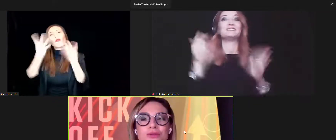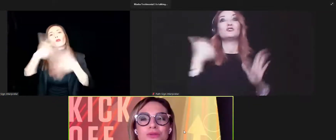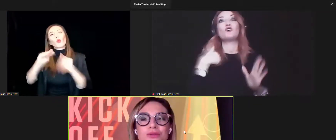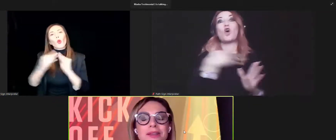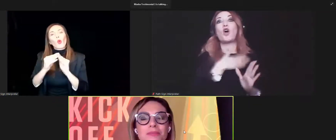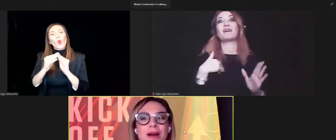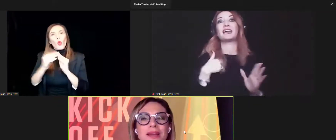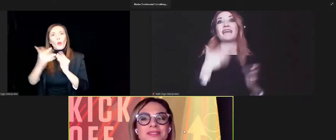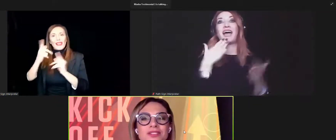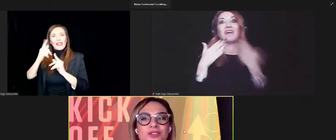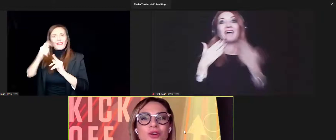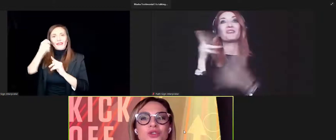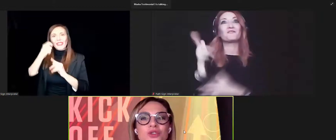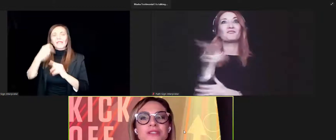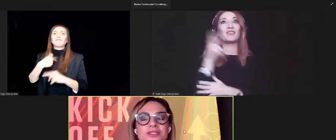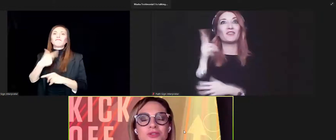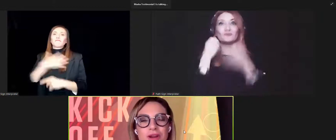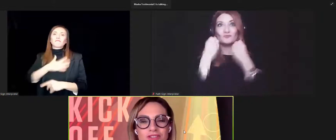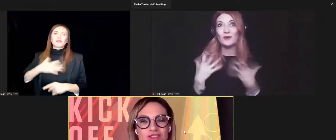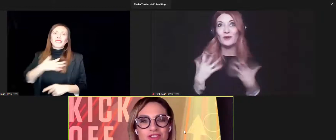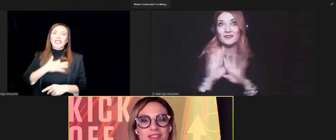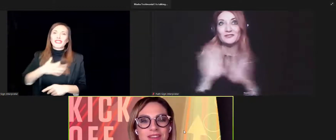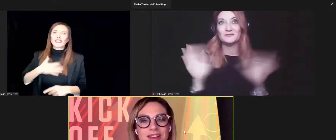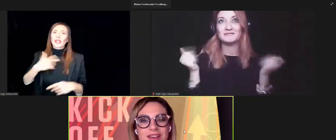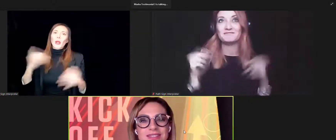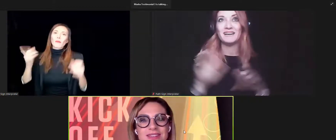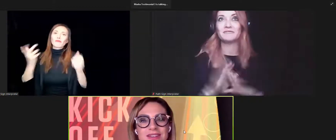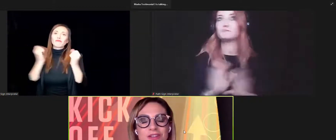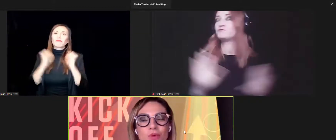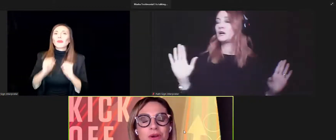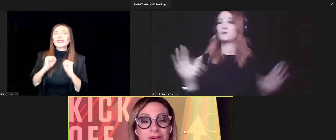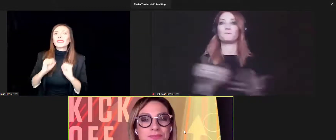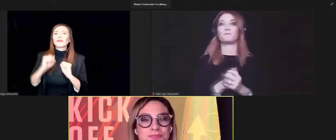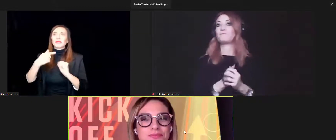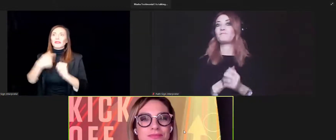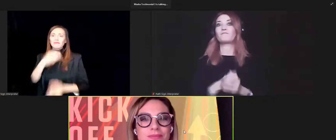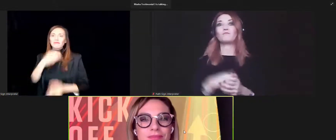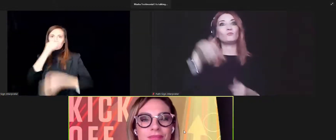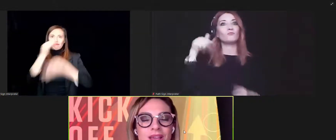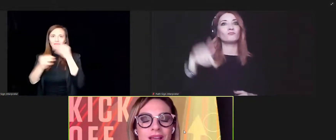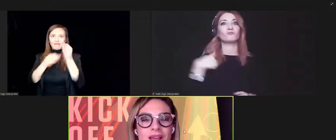to you about my social strategy as a networker.